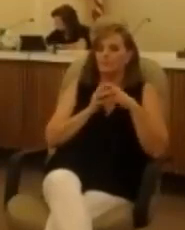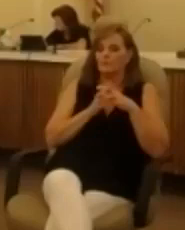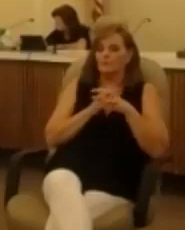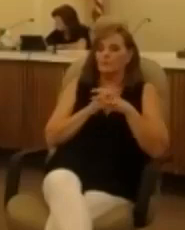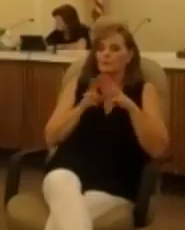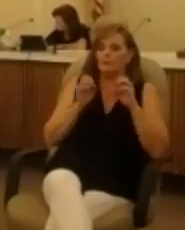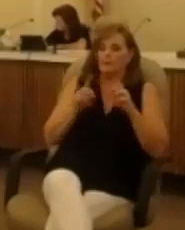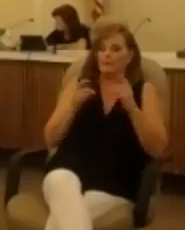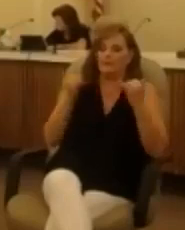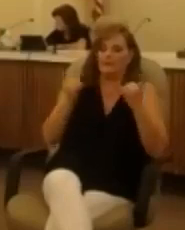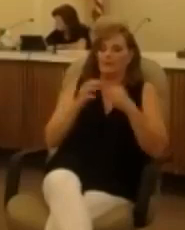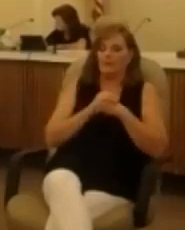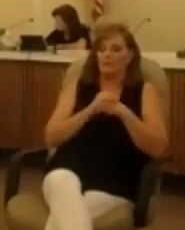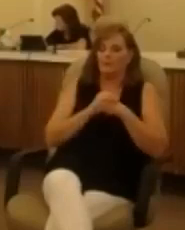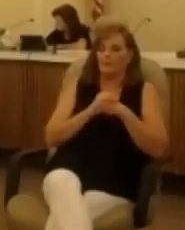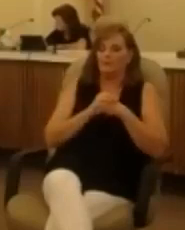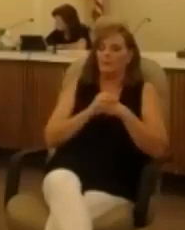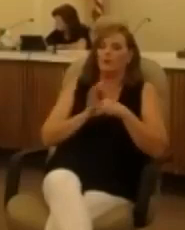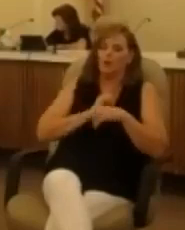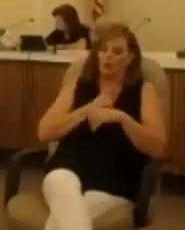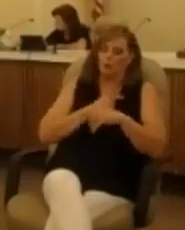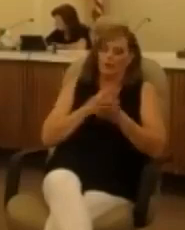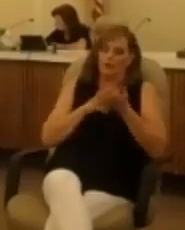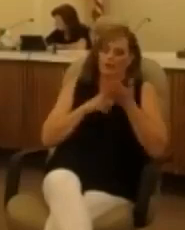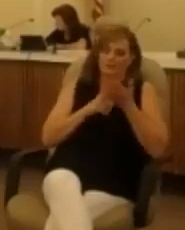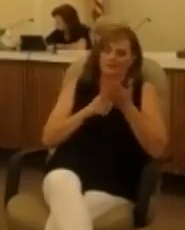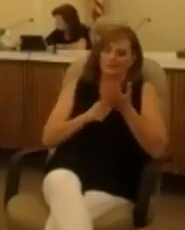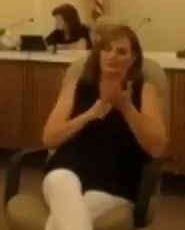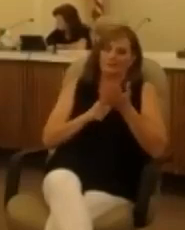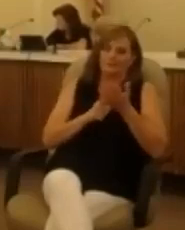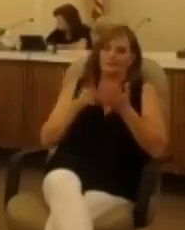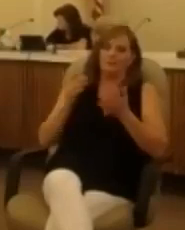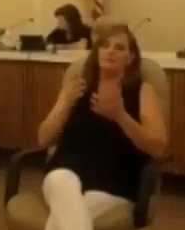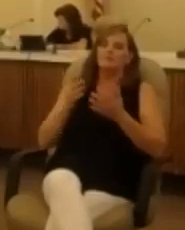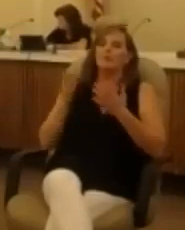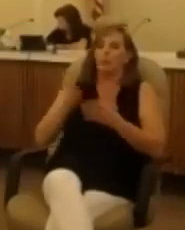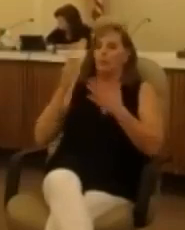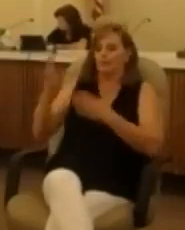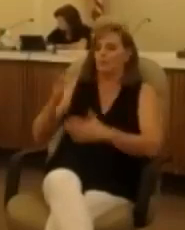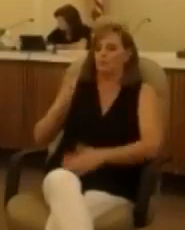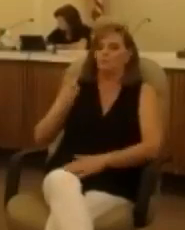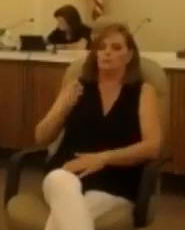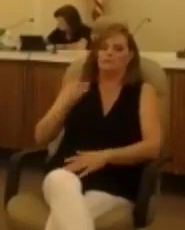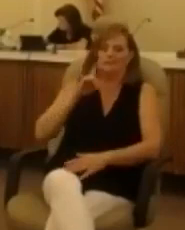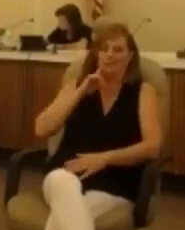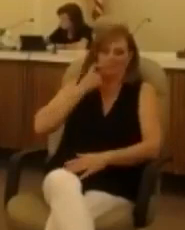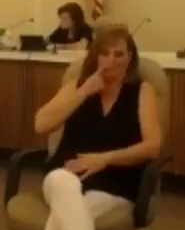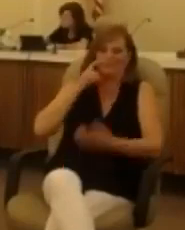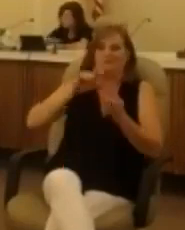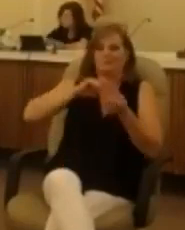Okay, so now we are discussing the resolution as just amended.